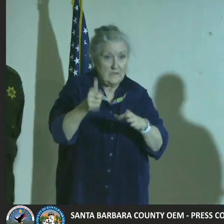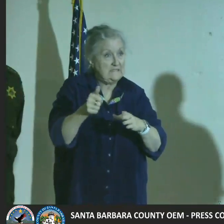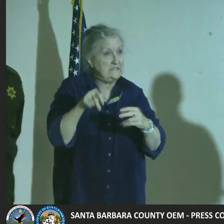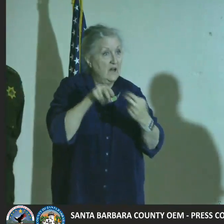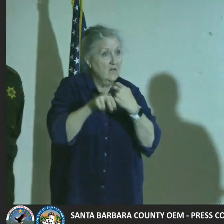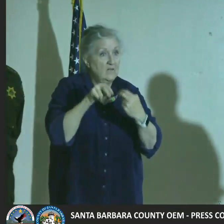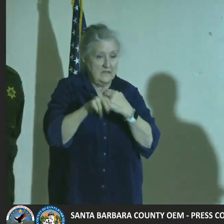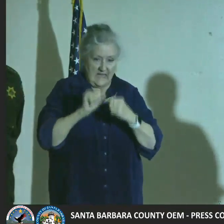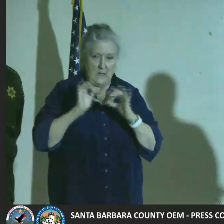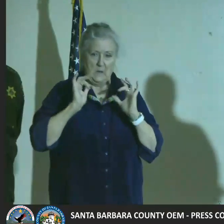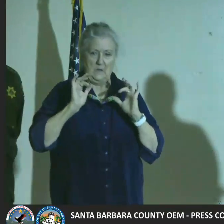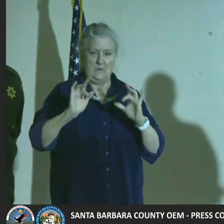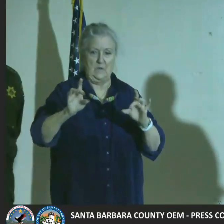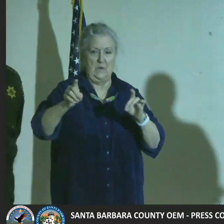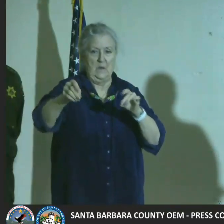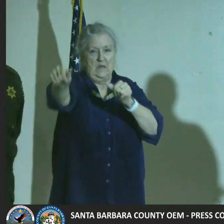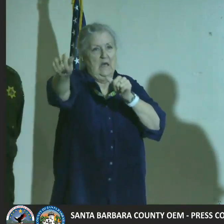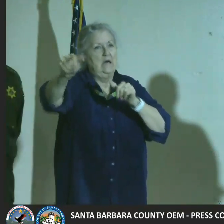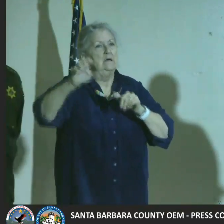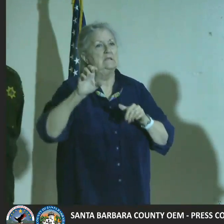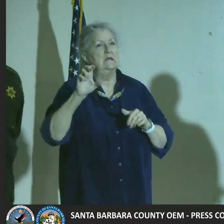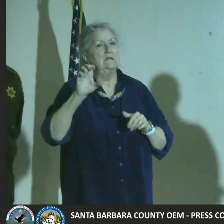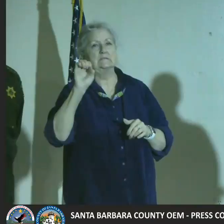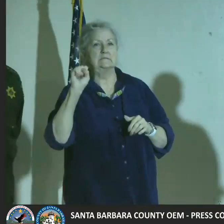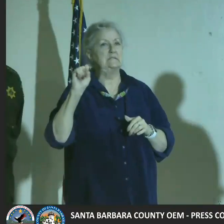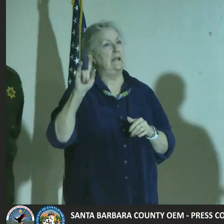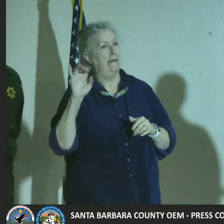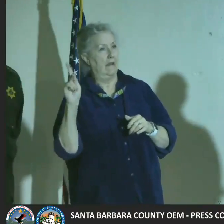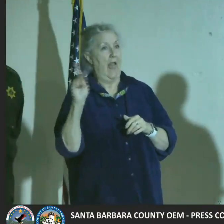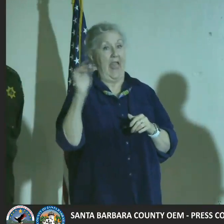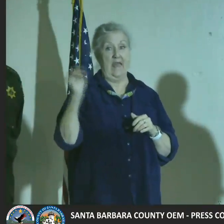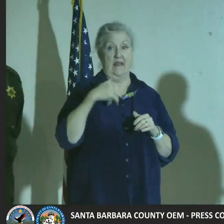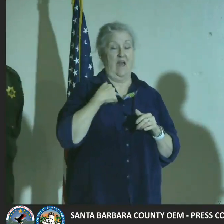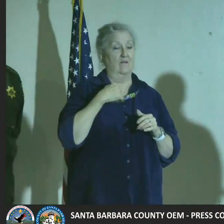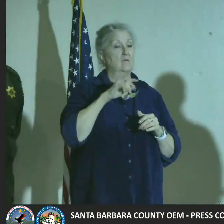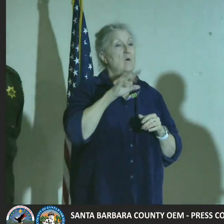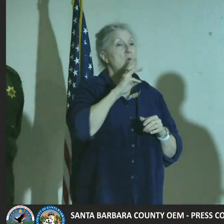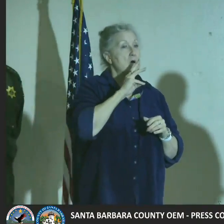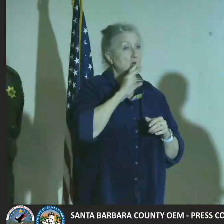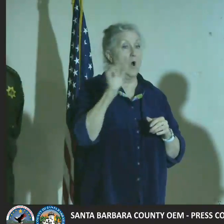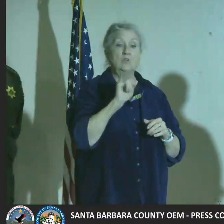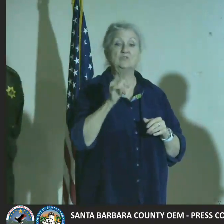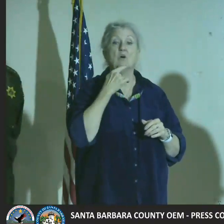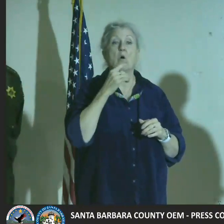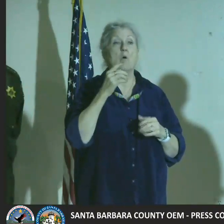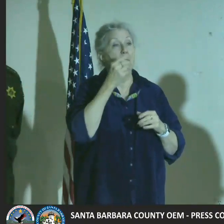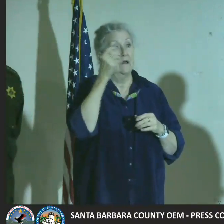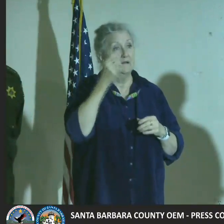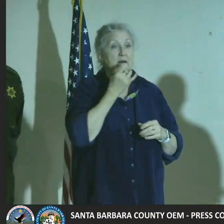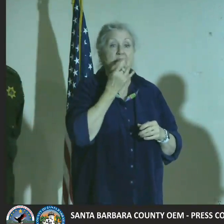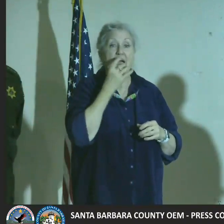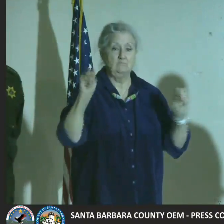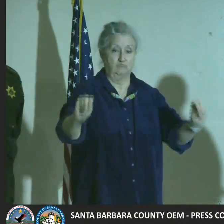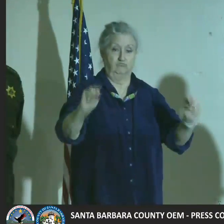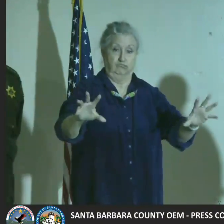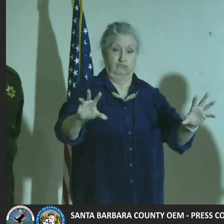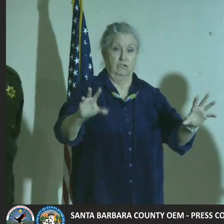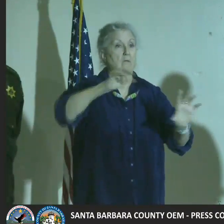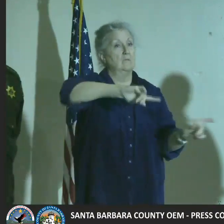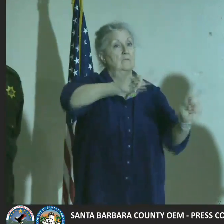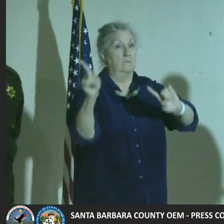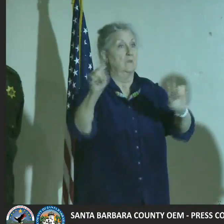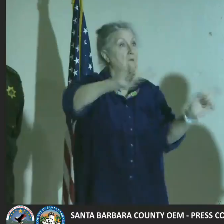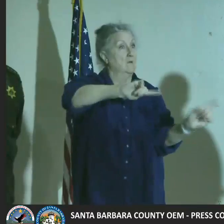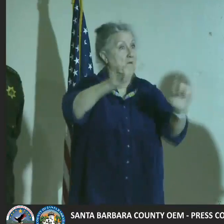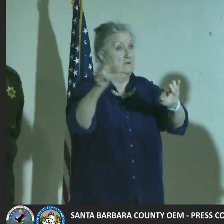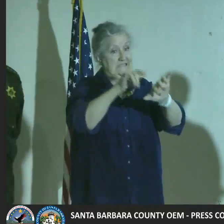slick and have standing water on it. Also, please turn on your headlights when your windshield wipers are on. And